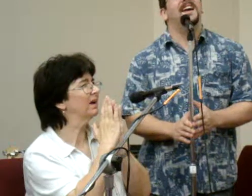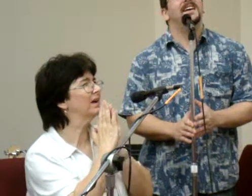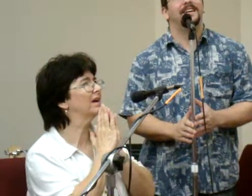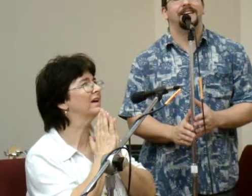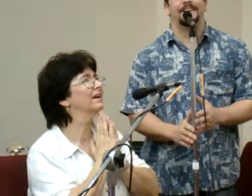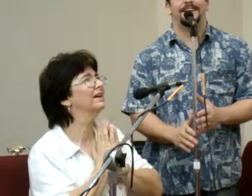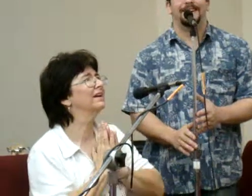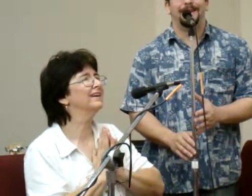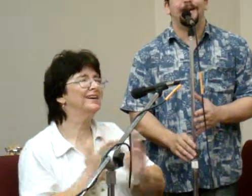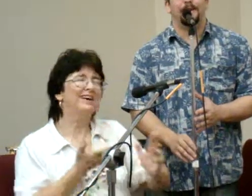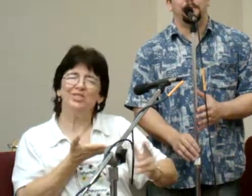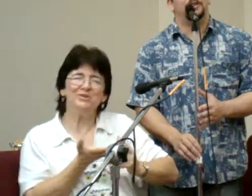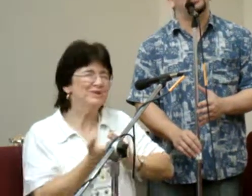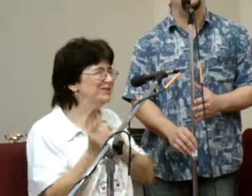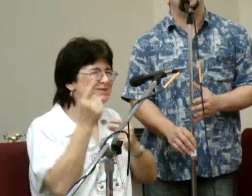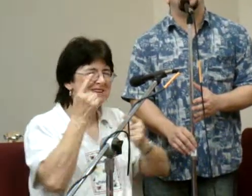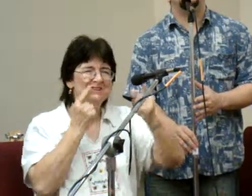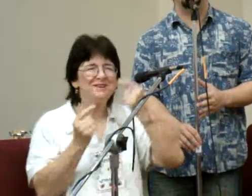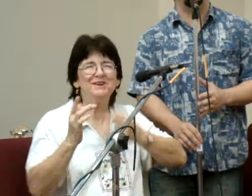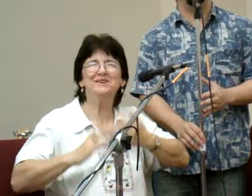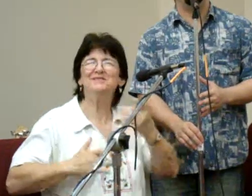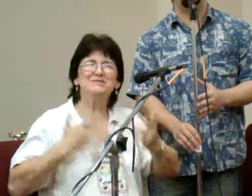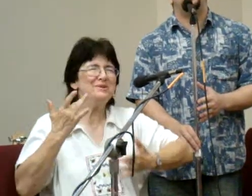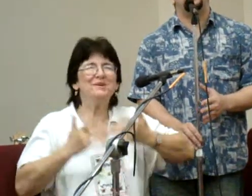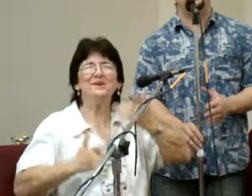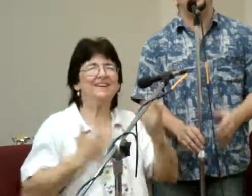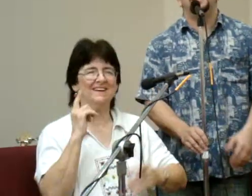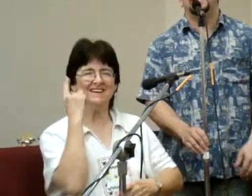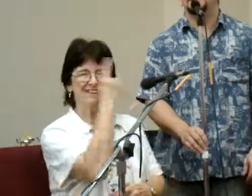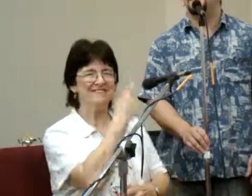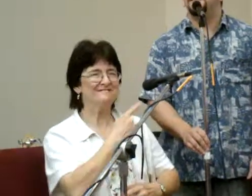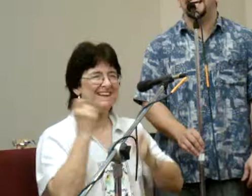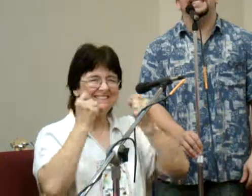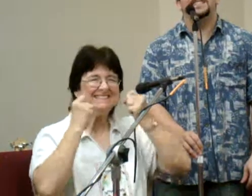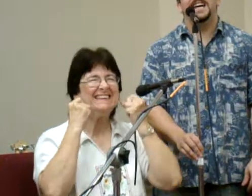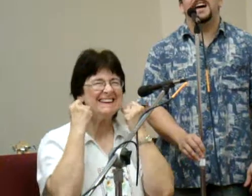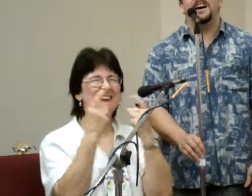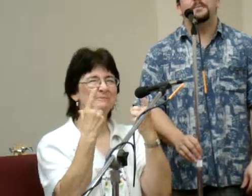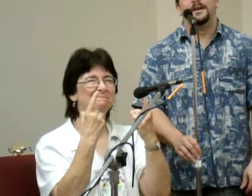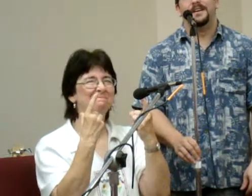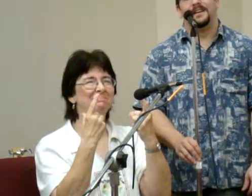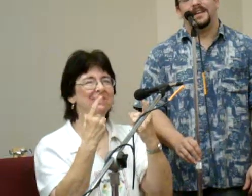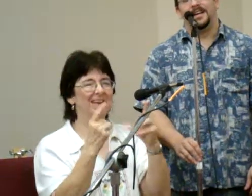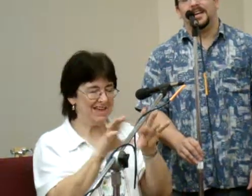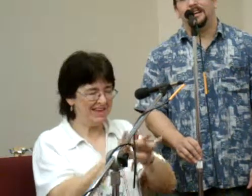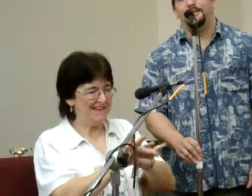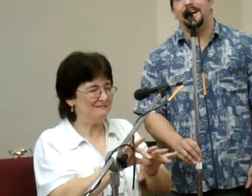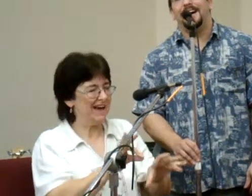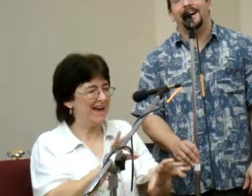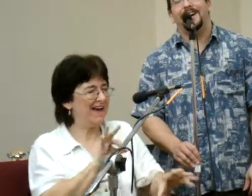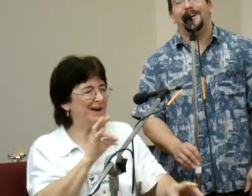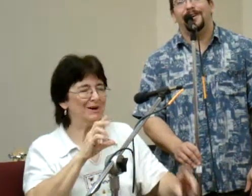pray. But through tears of joy, his face lit up.